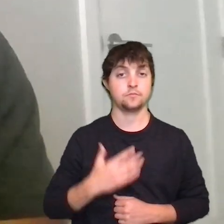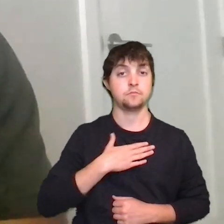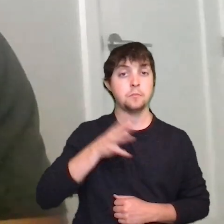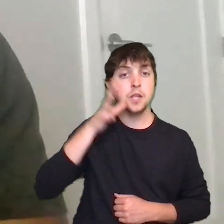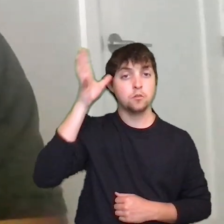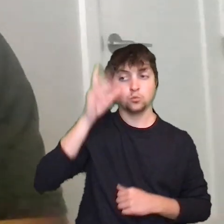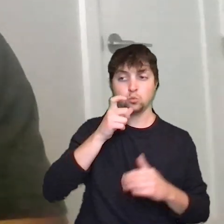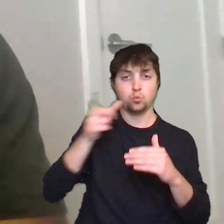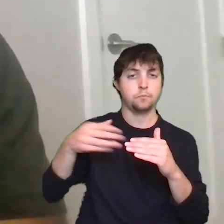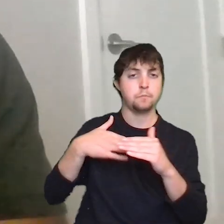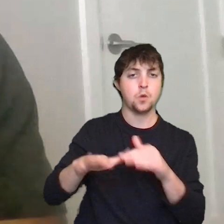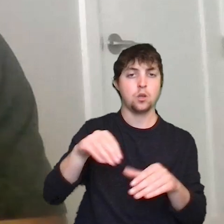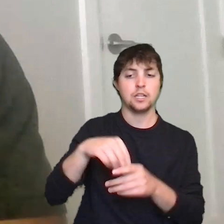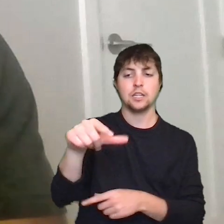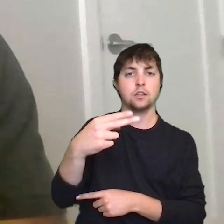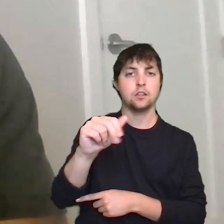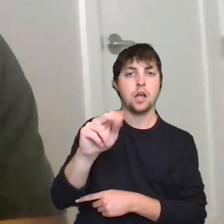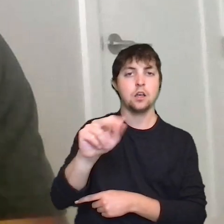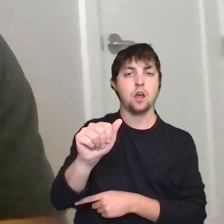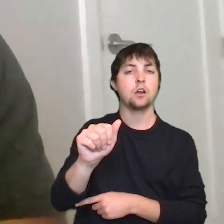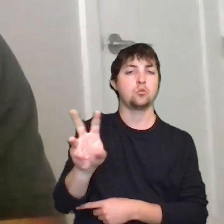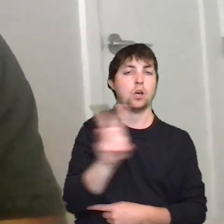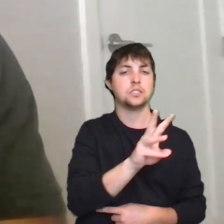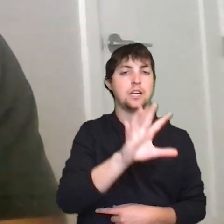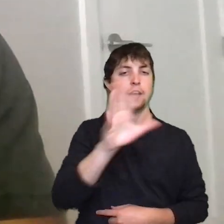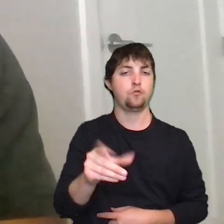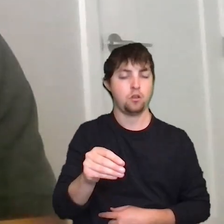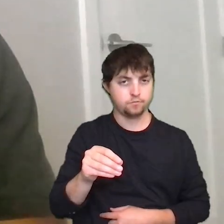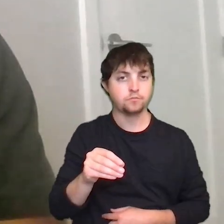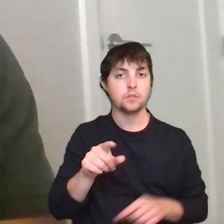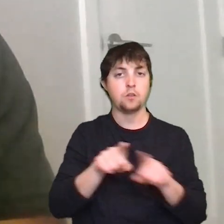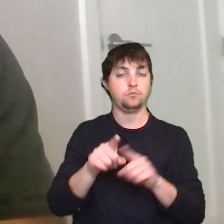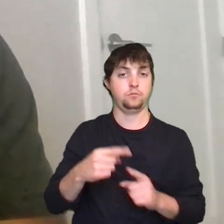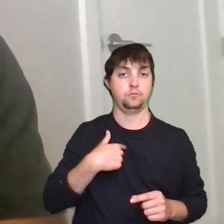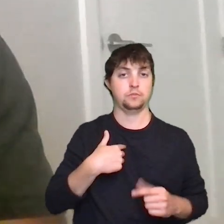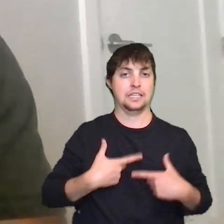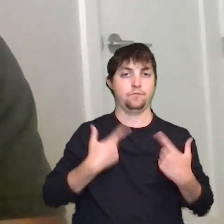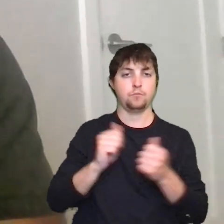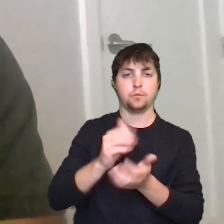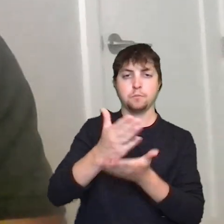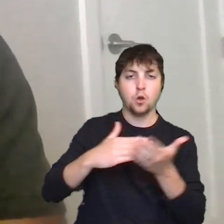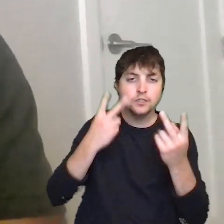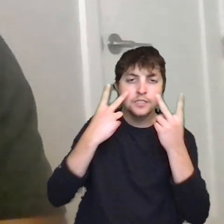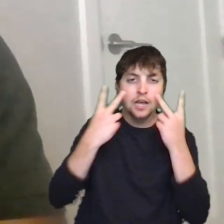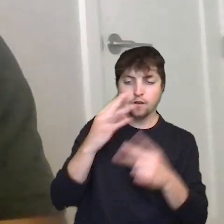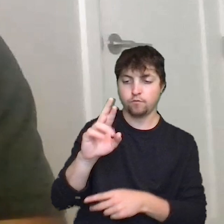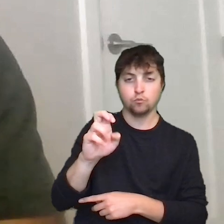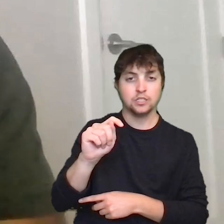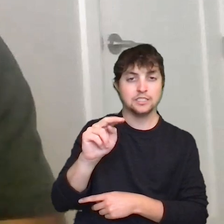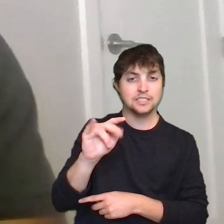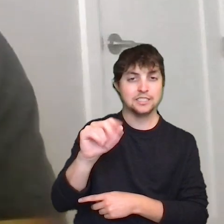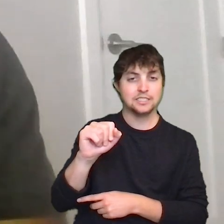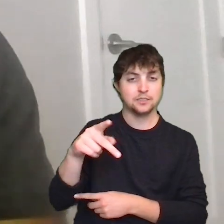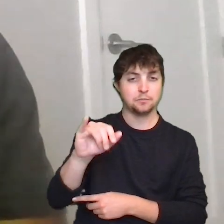with parents who were born in Ghana, West Africa. And I also live with partial sight of retinitis